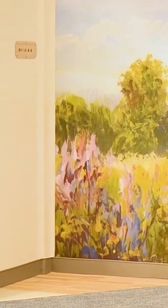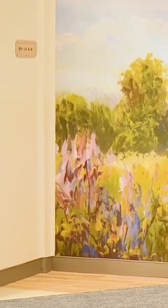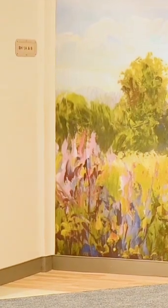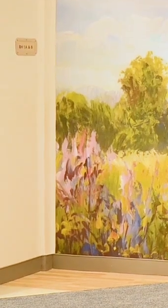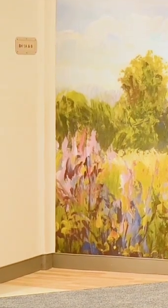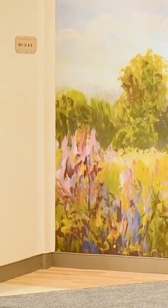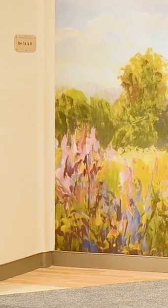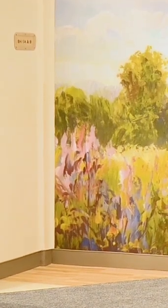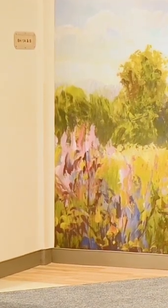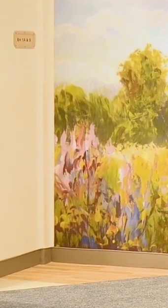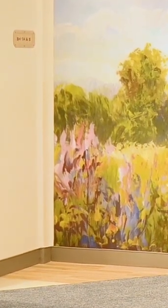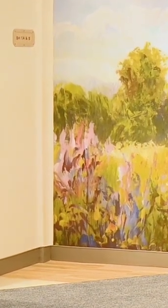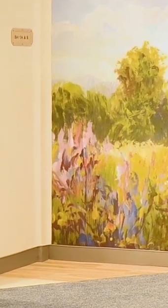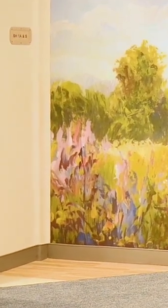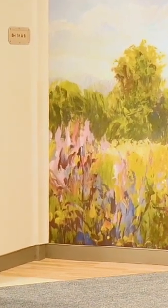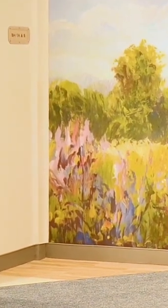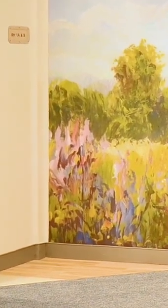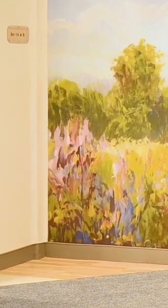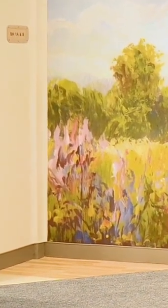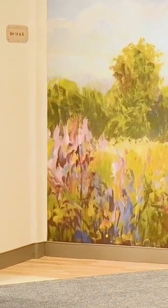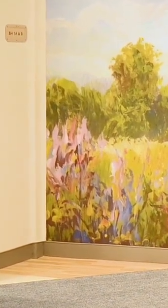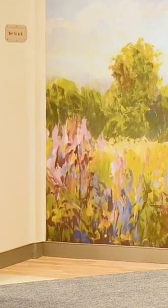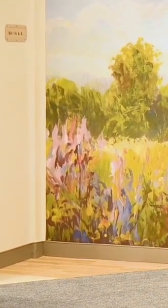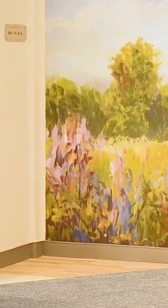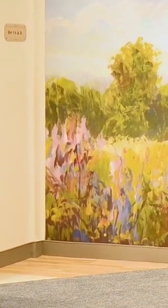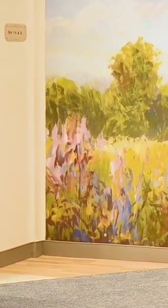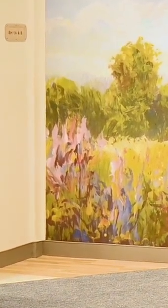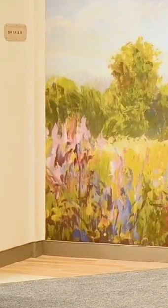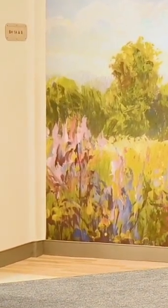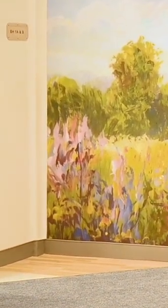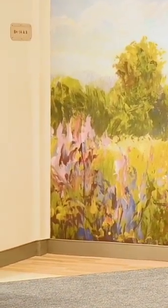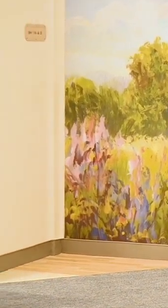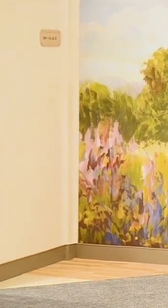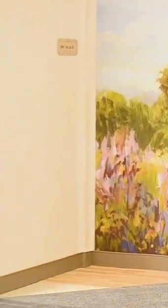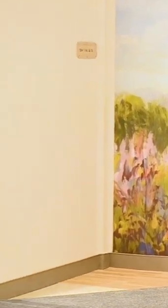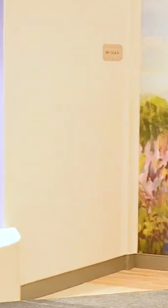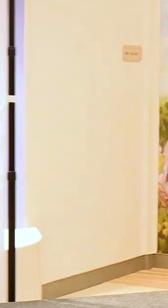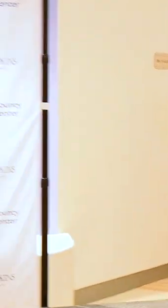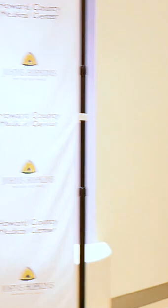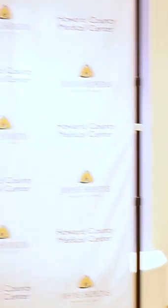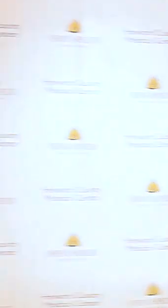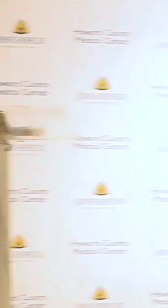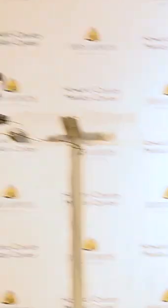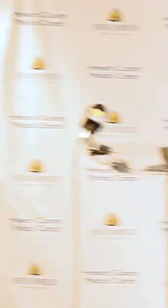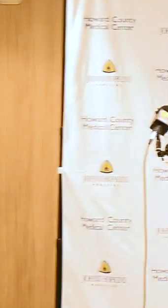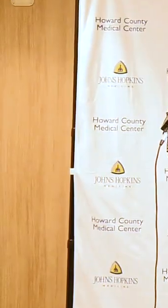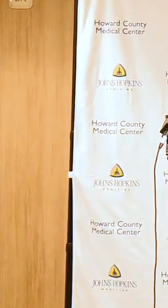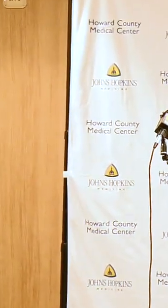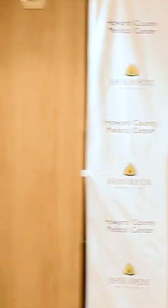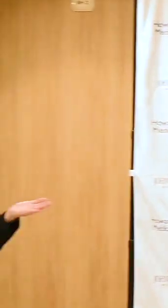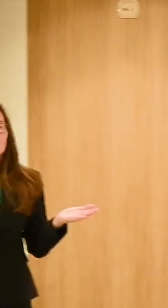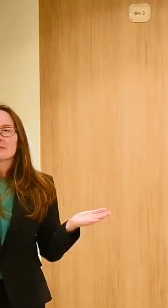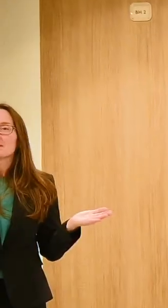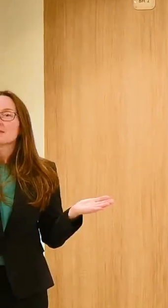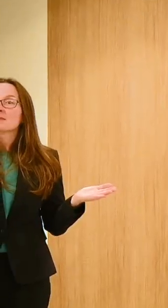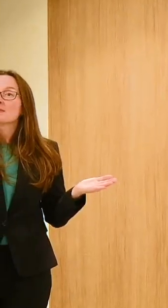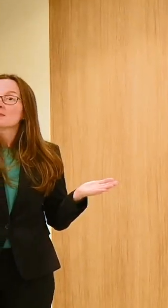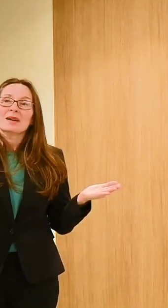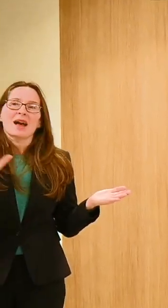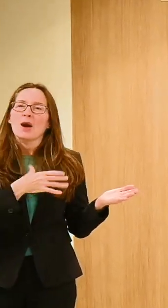Thank you, Dr. Angelino. And finally, introducing Dr. Patricia BHU, our Chair and Medical Director of Emergency